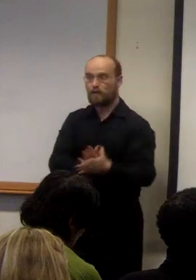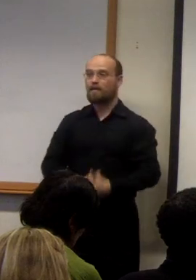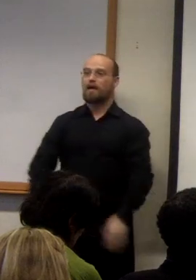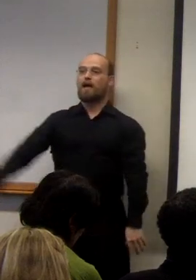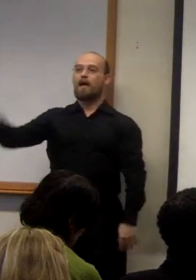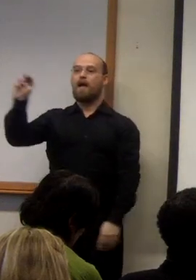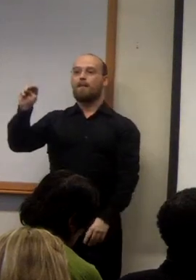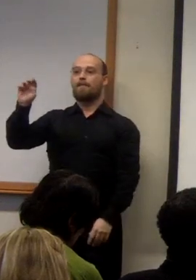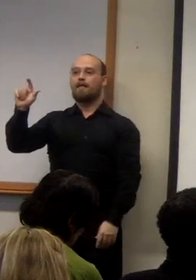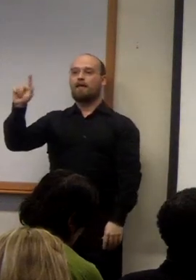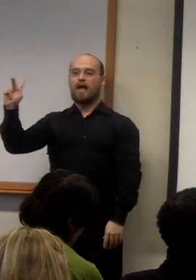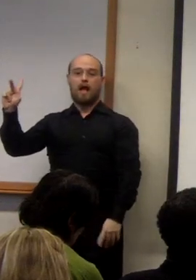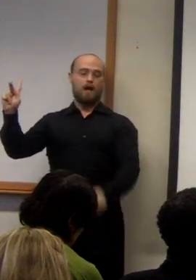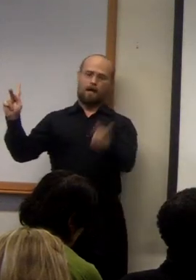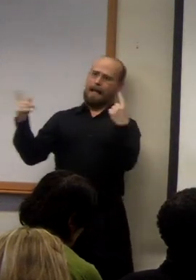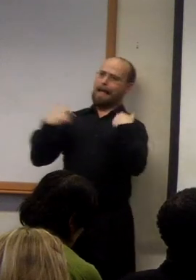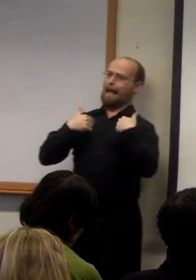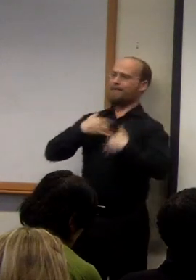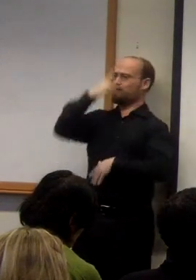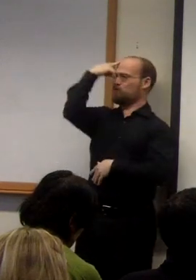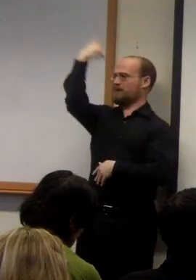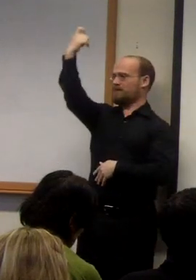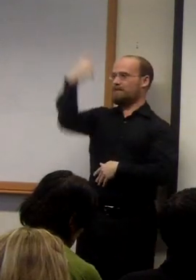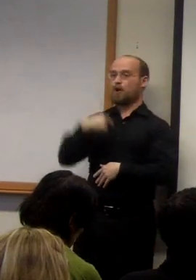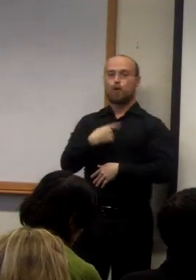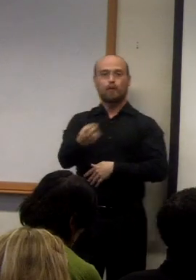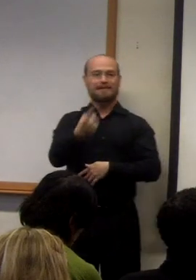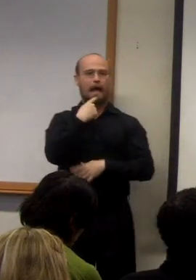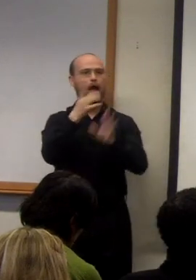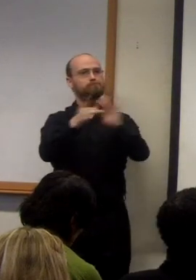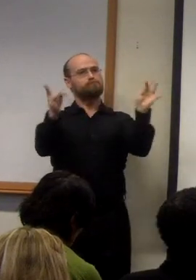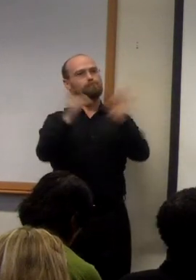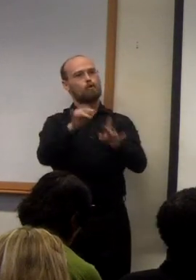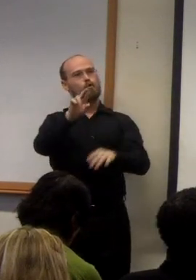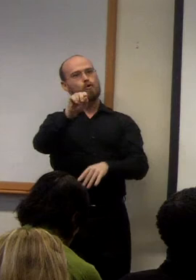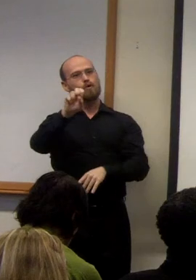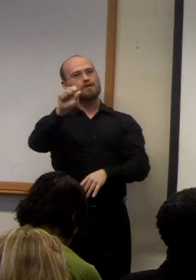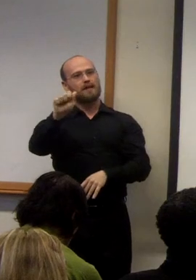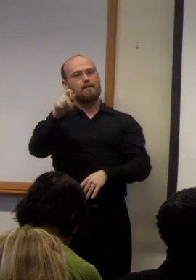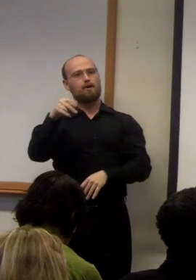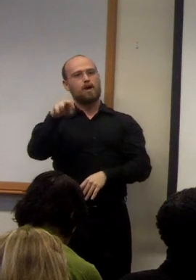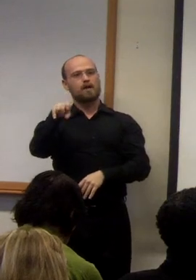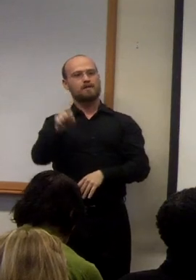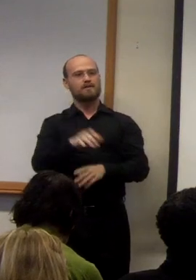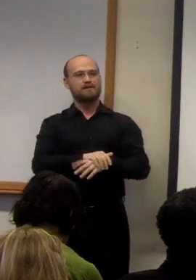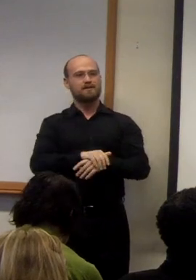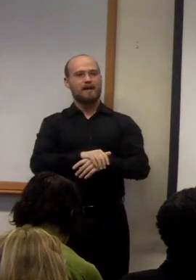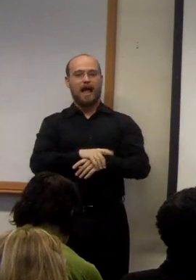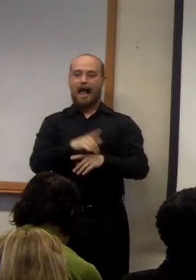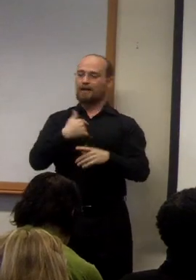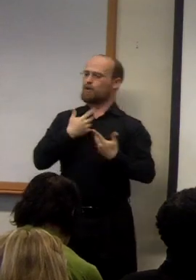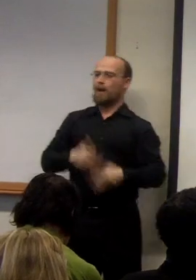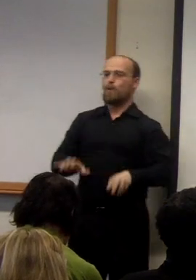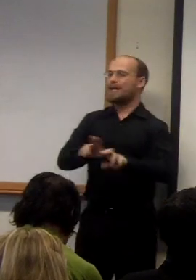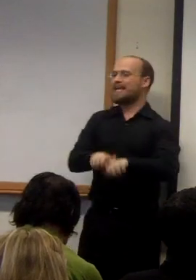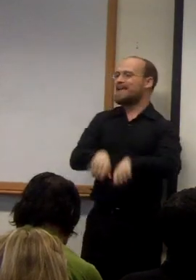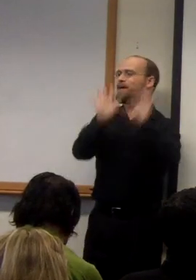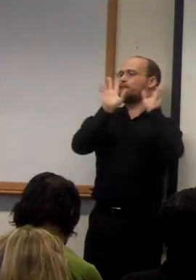I have a dream. If you say Rosa Parks, I said she didn't want to give up her seat. If you say Harriet Tubman, I will say